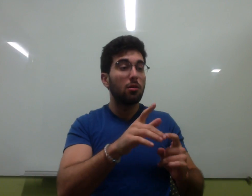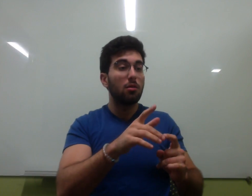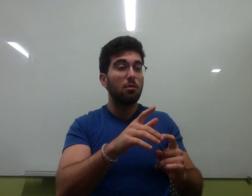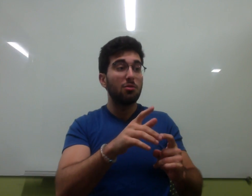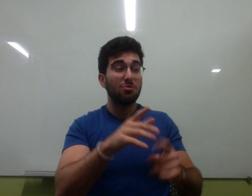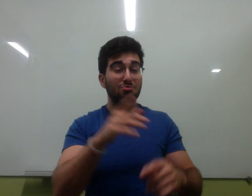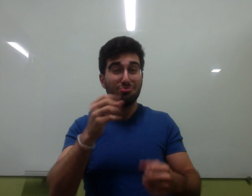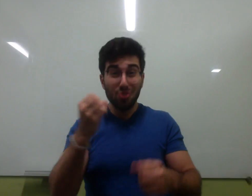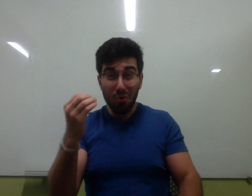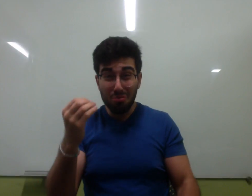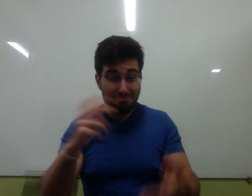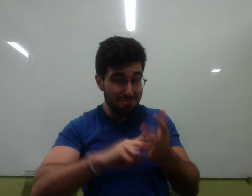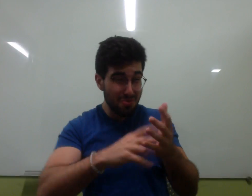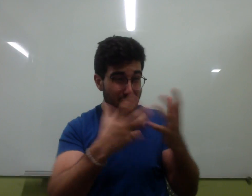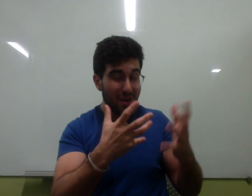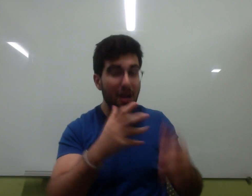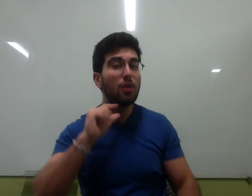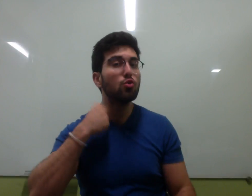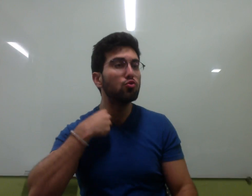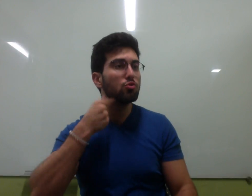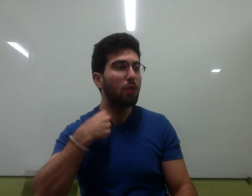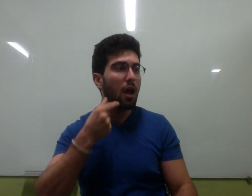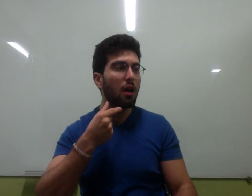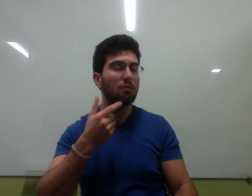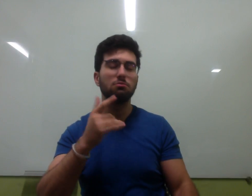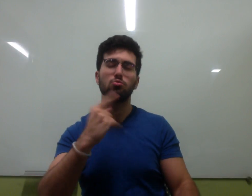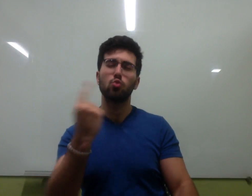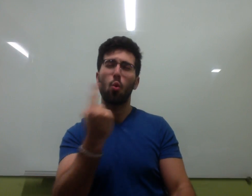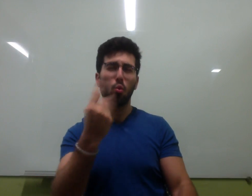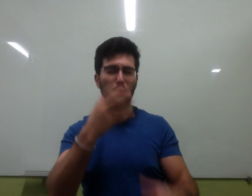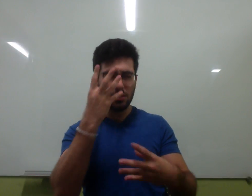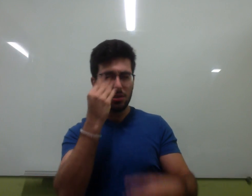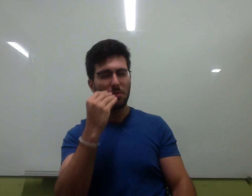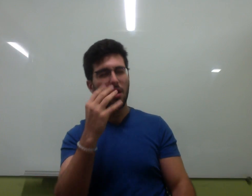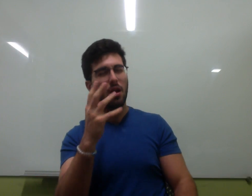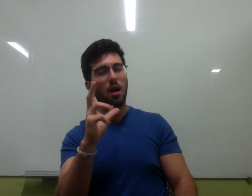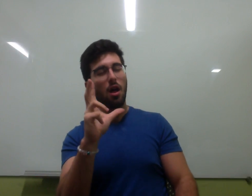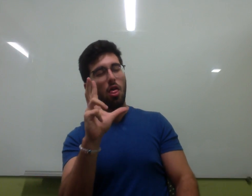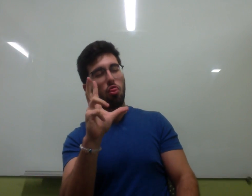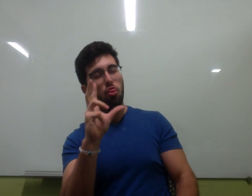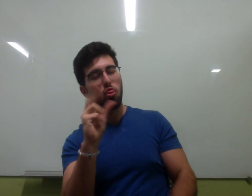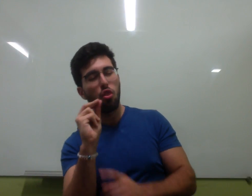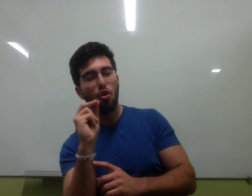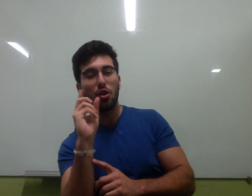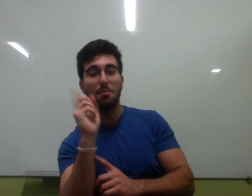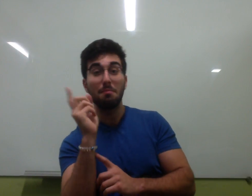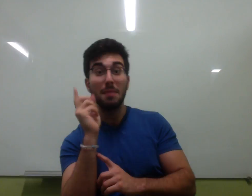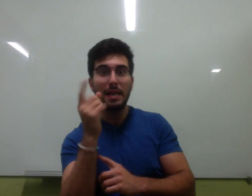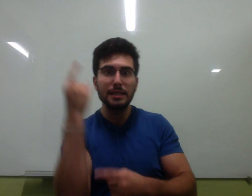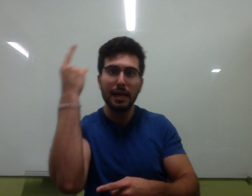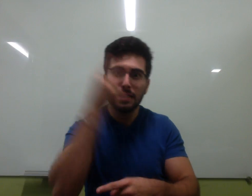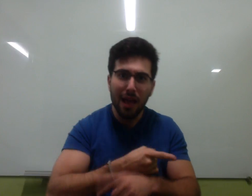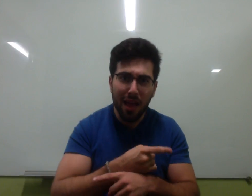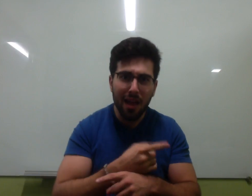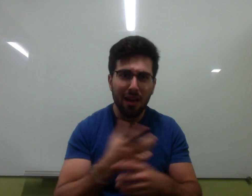24-hour period. And sometimes those are like, all right, I'm going to stand here and I'm going to take a 1-minute nap,